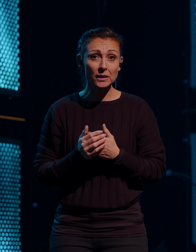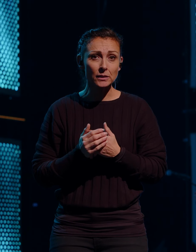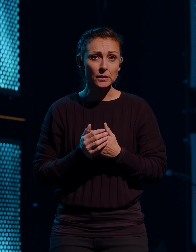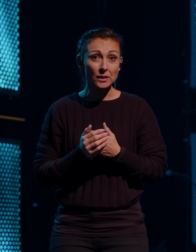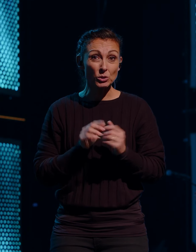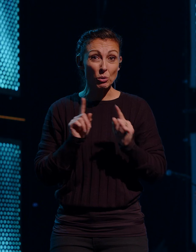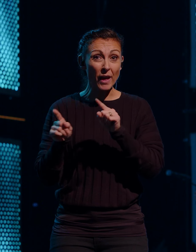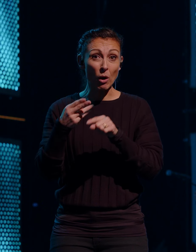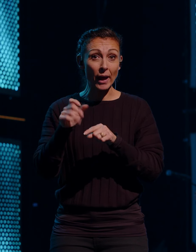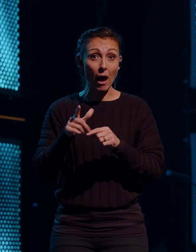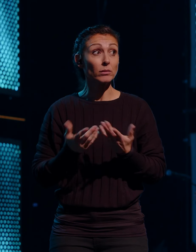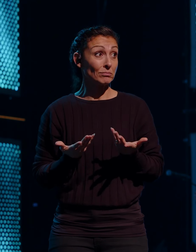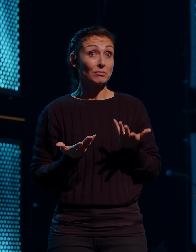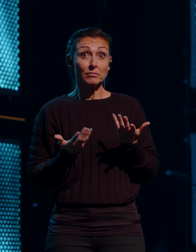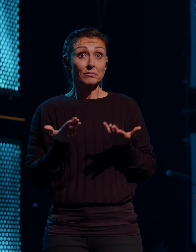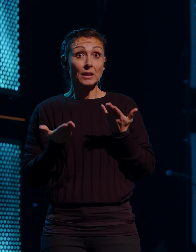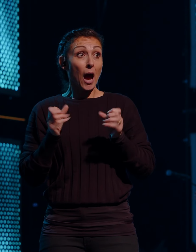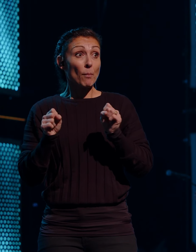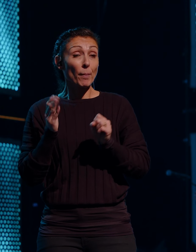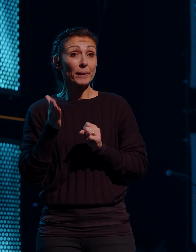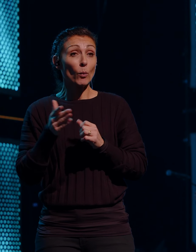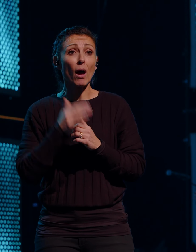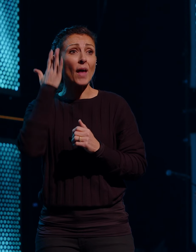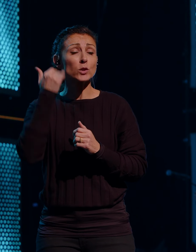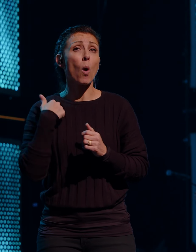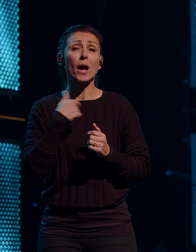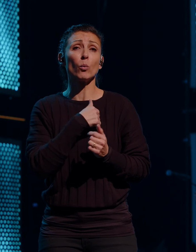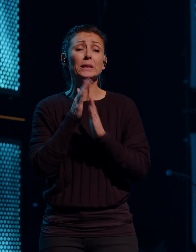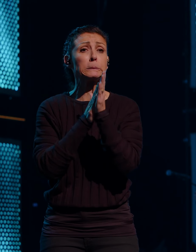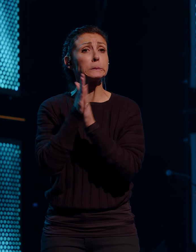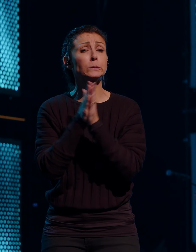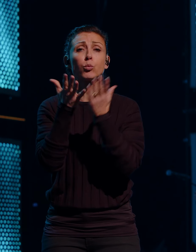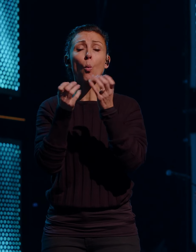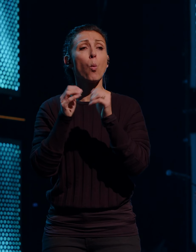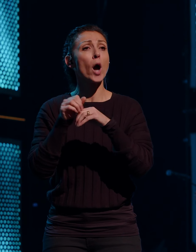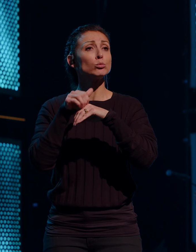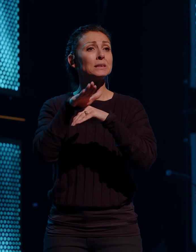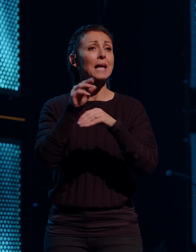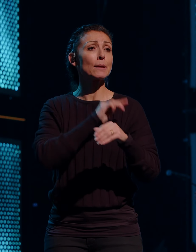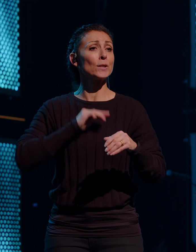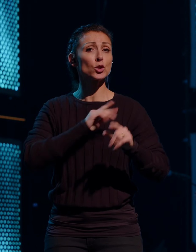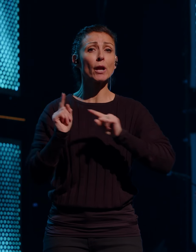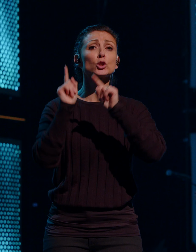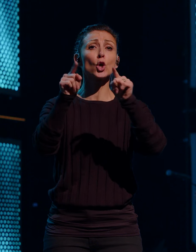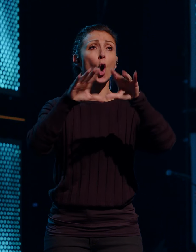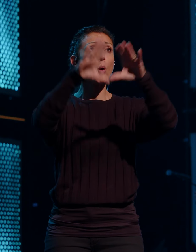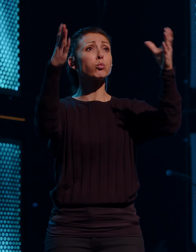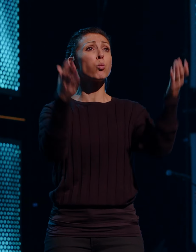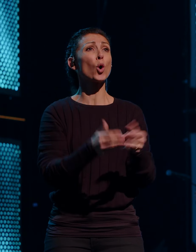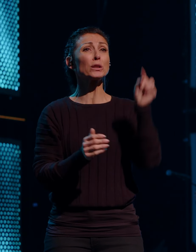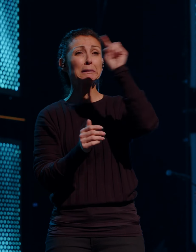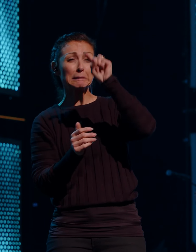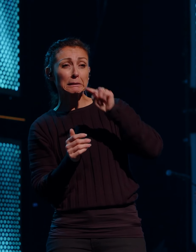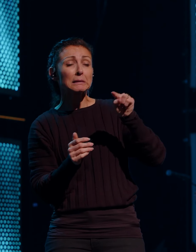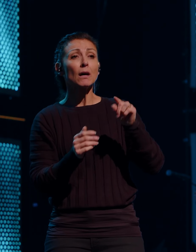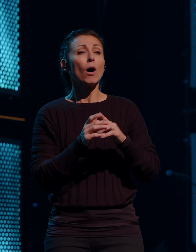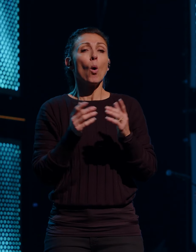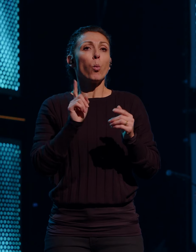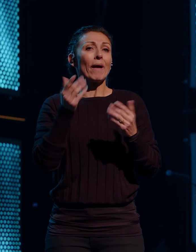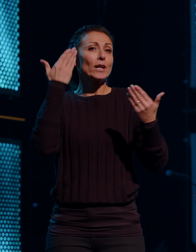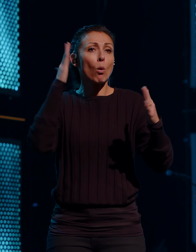If someone steps outside, as Romans 1 says, you can acknowledge that there's God. If you're seeking God, God sends people. He's preparing people. He's sending people. This